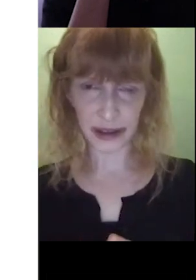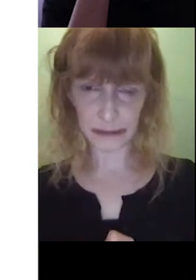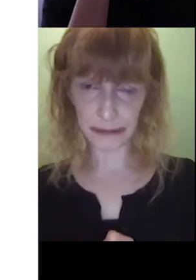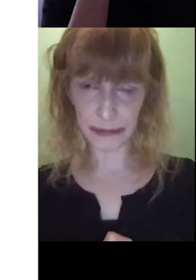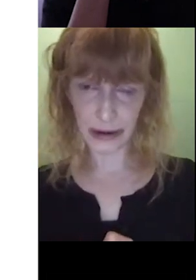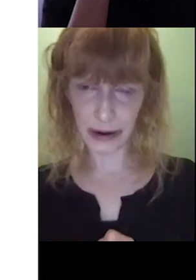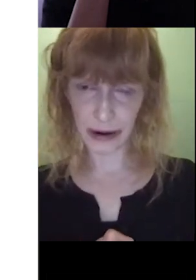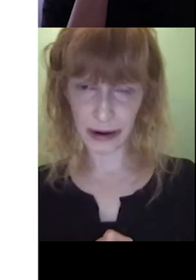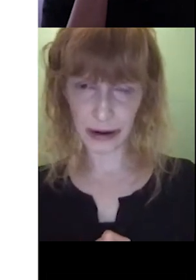snake?